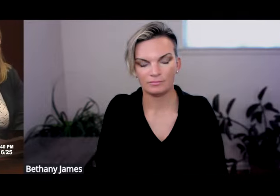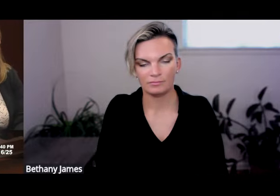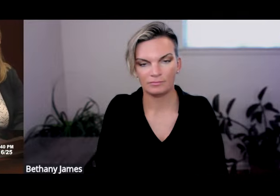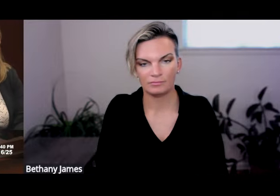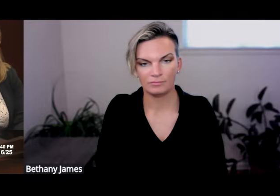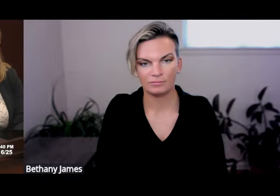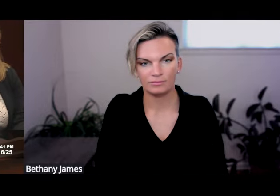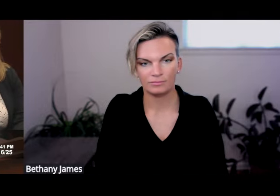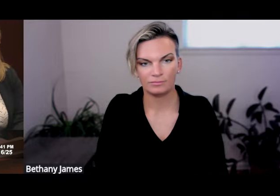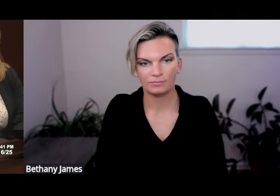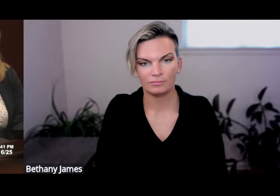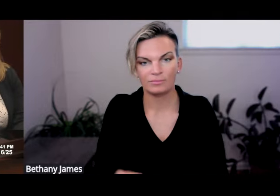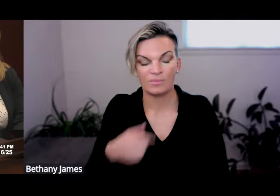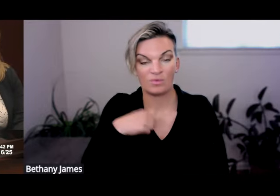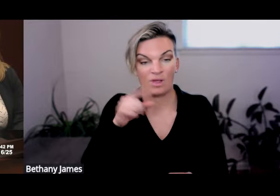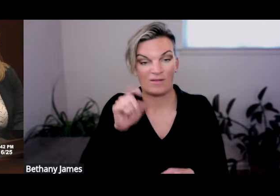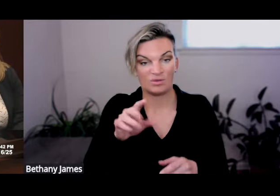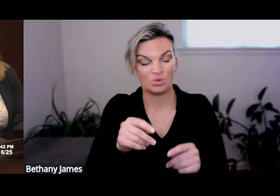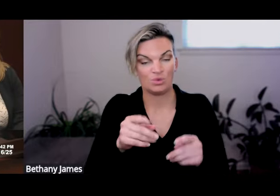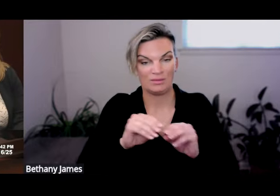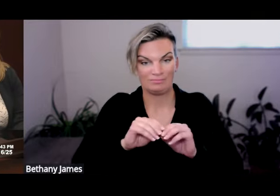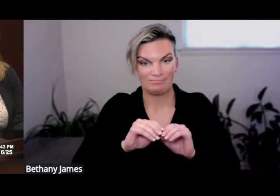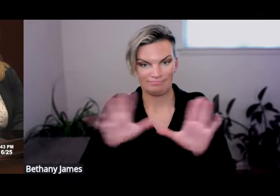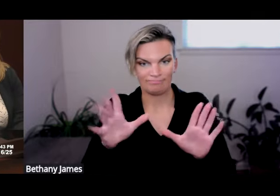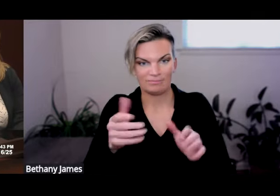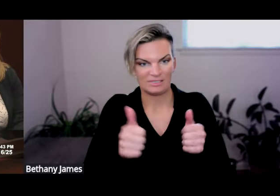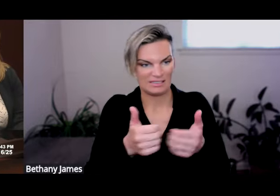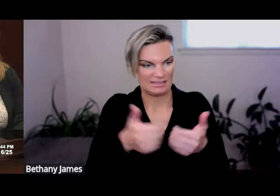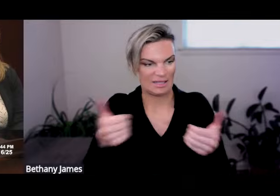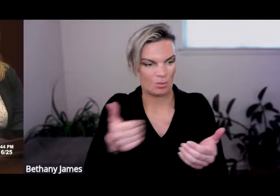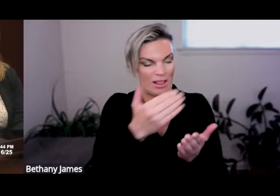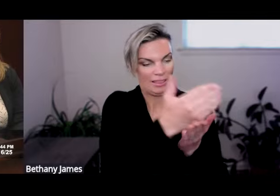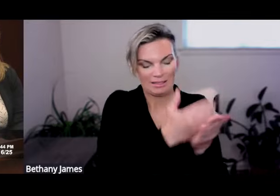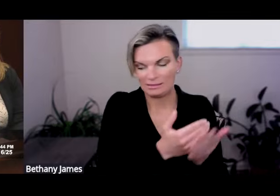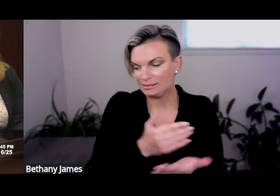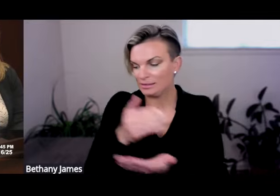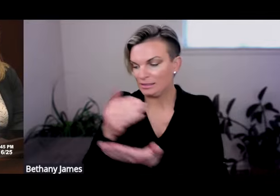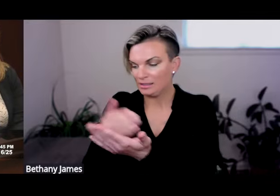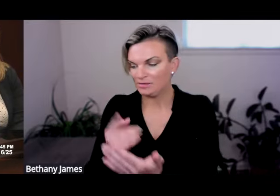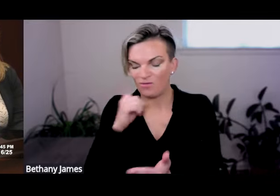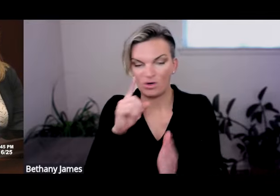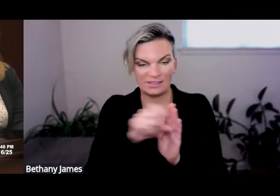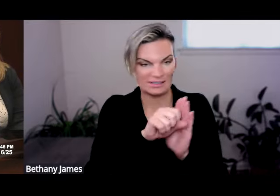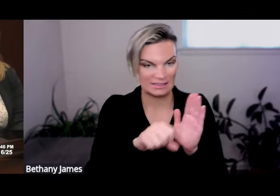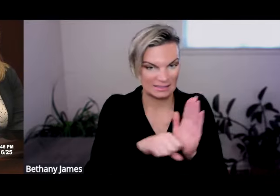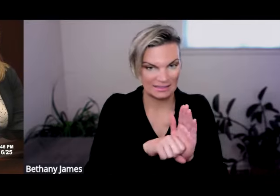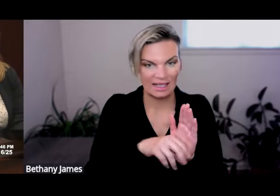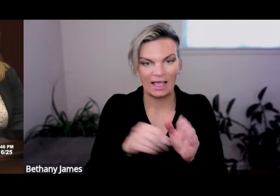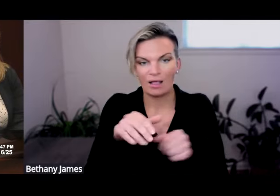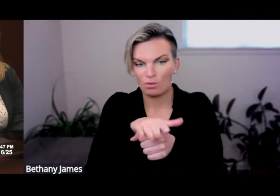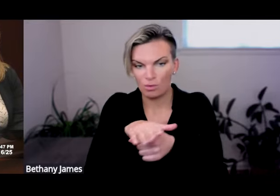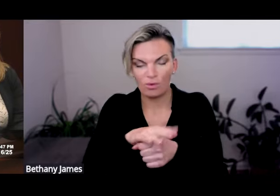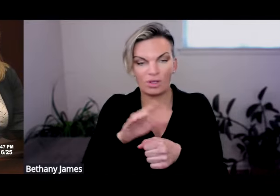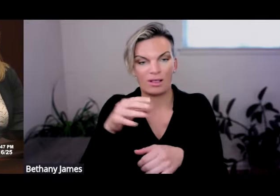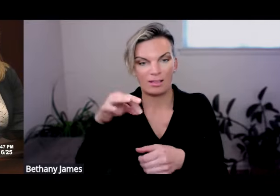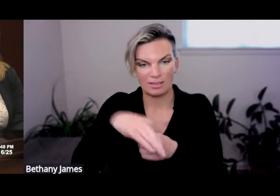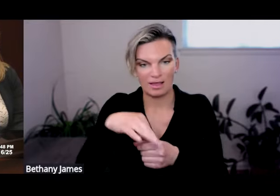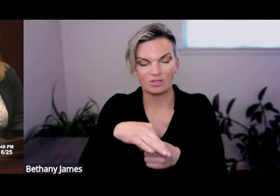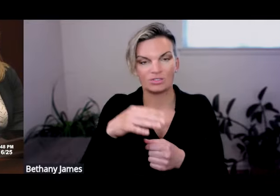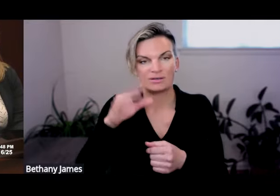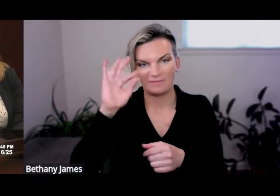lists of individuals eligible to vote in state and local elections or in federal elections, that again has a separation